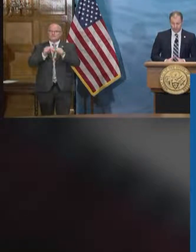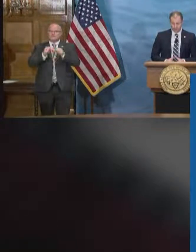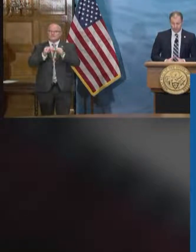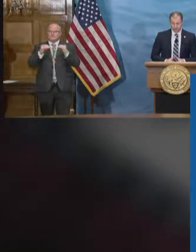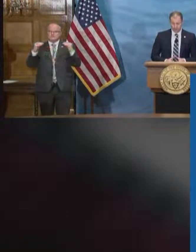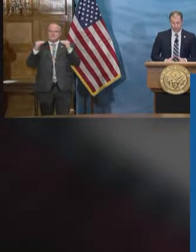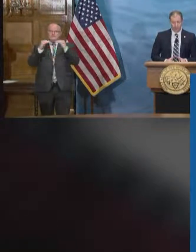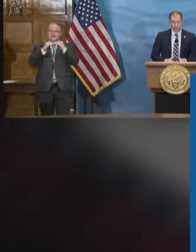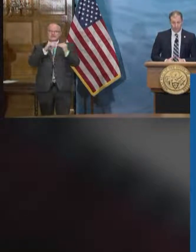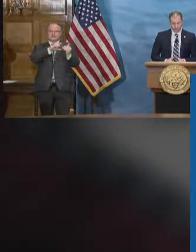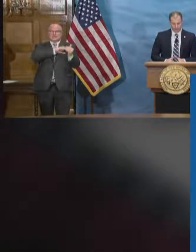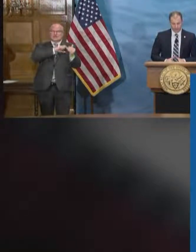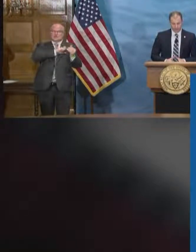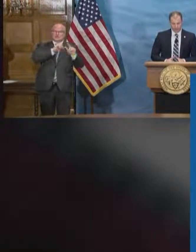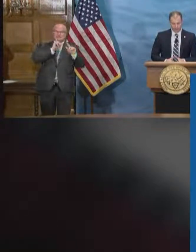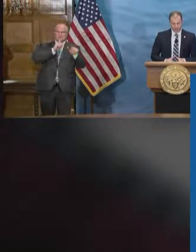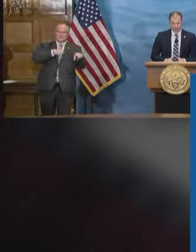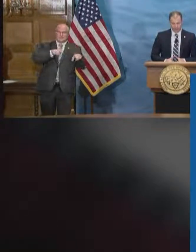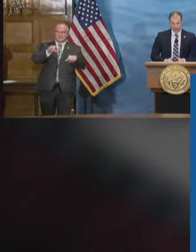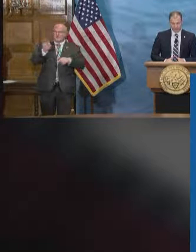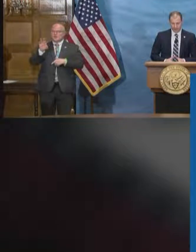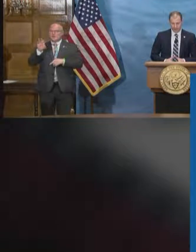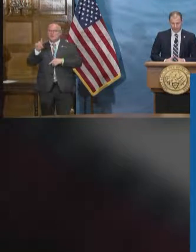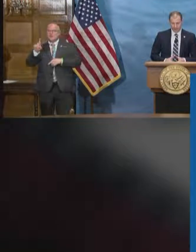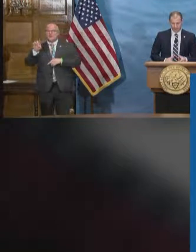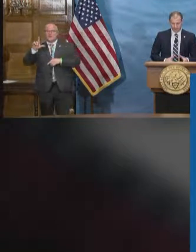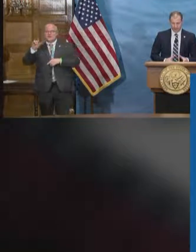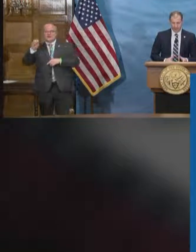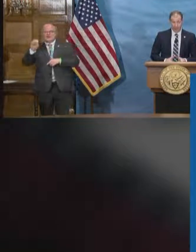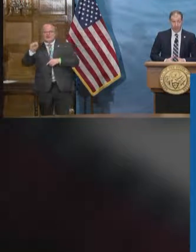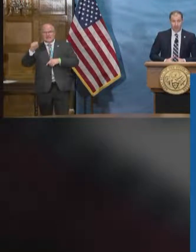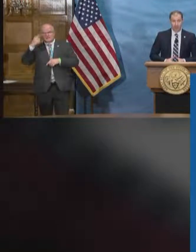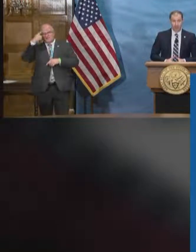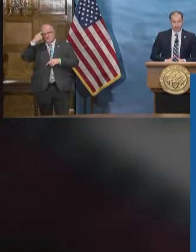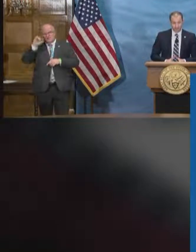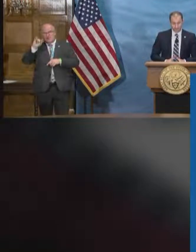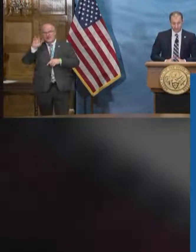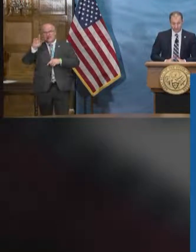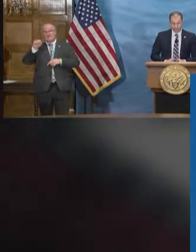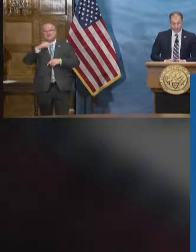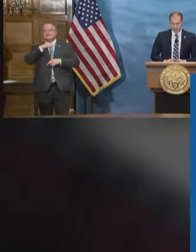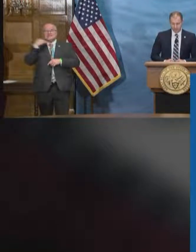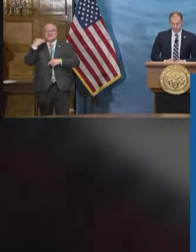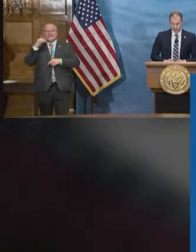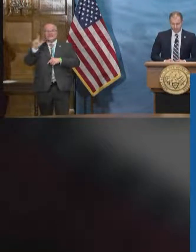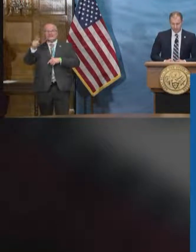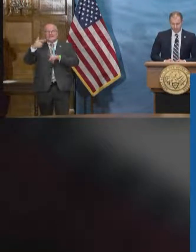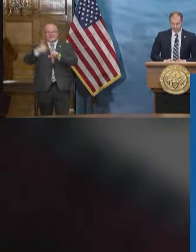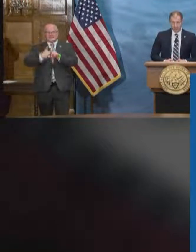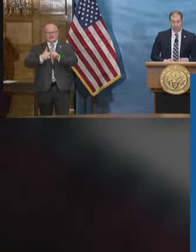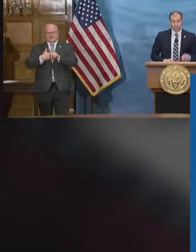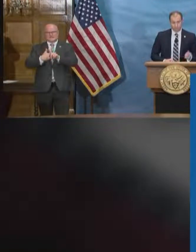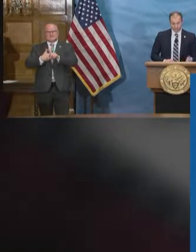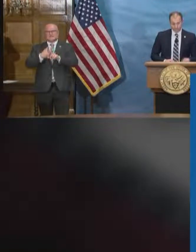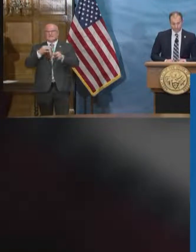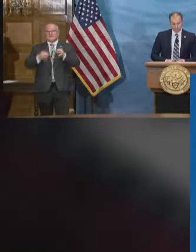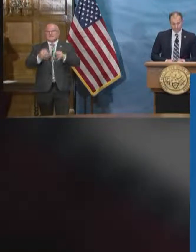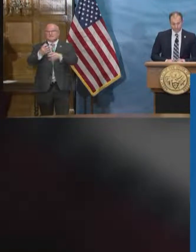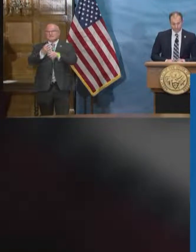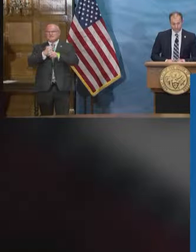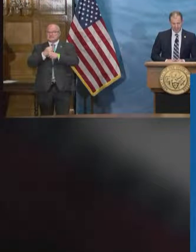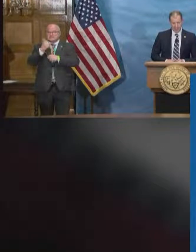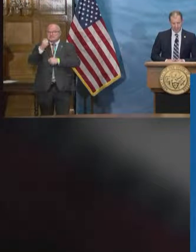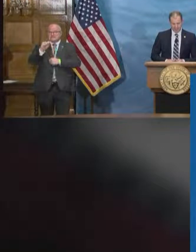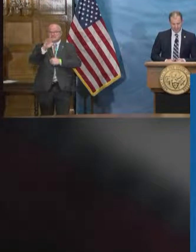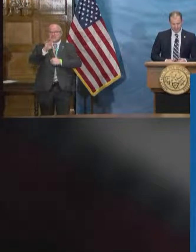police reports with fraud claim reports to the IRS prior to the IRS deadline, which is later this month. If you receive a